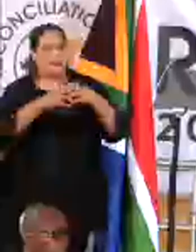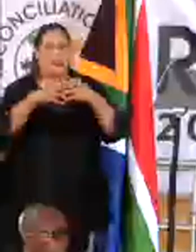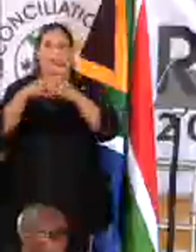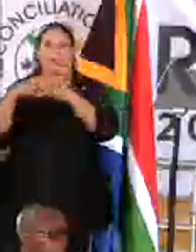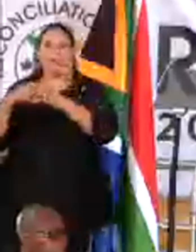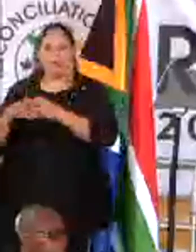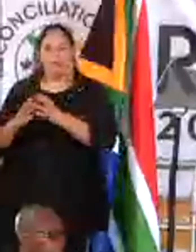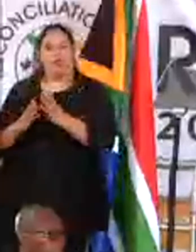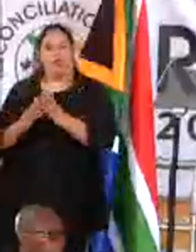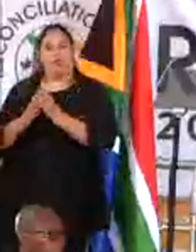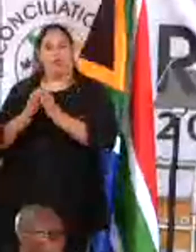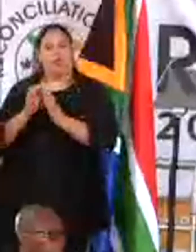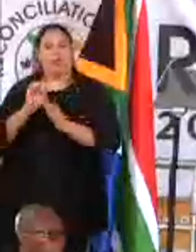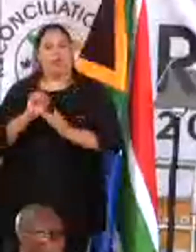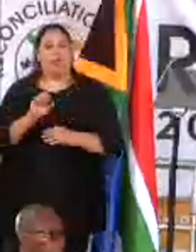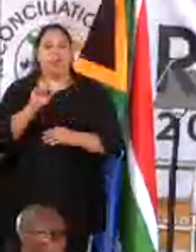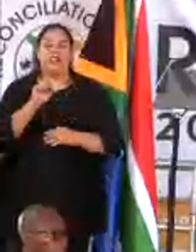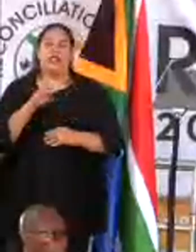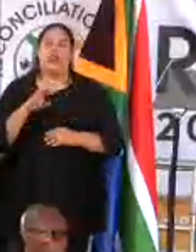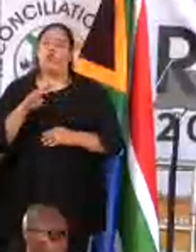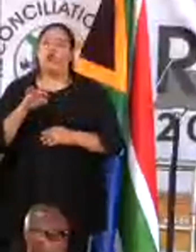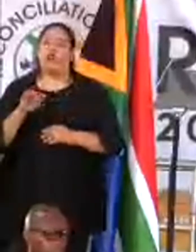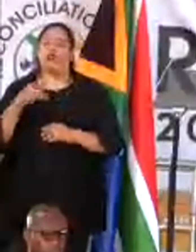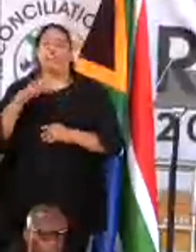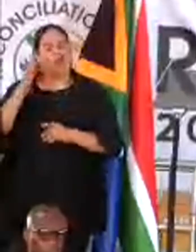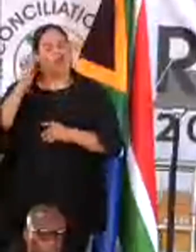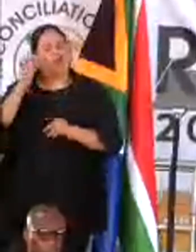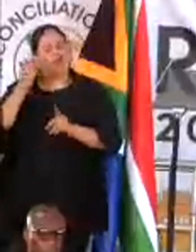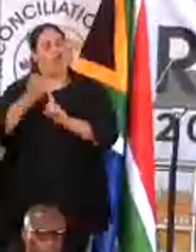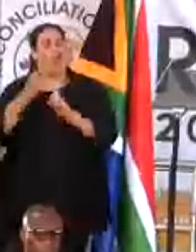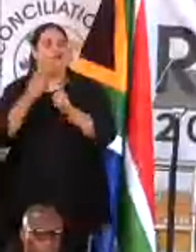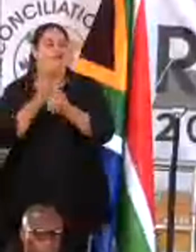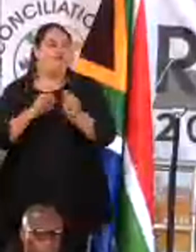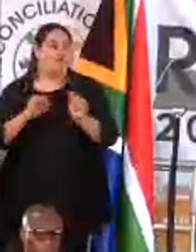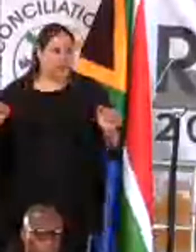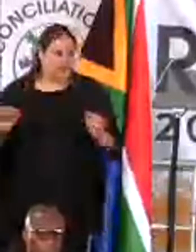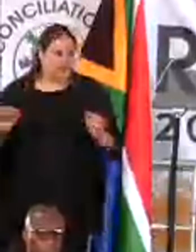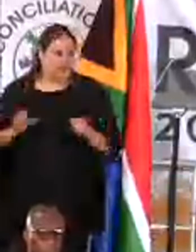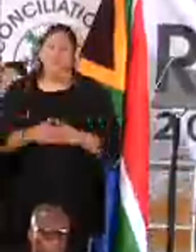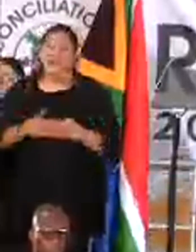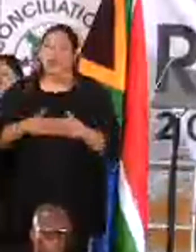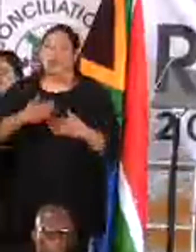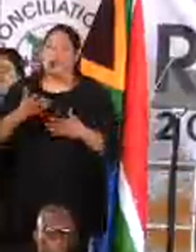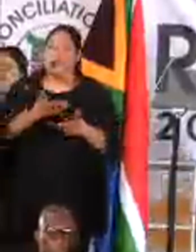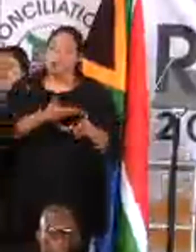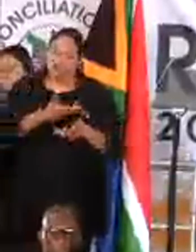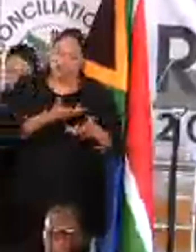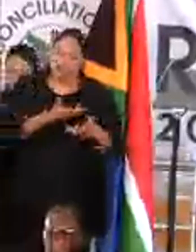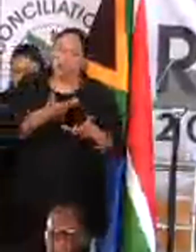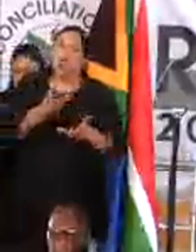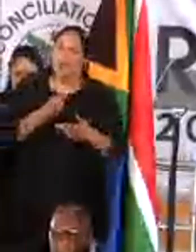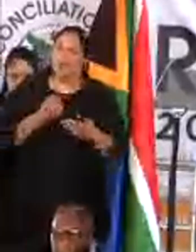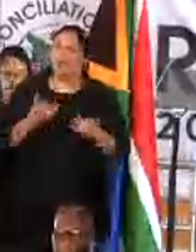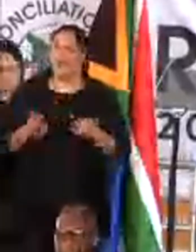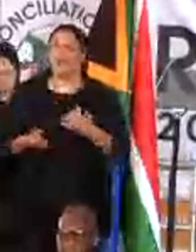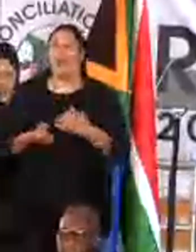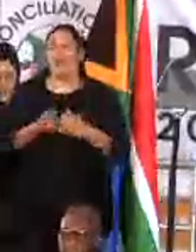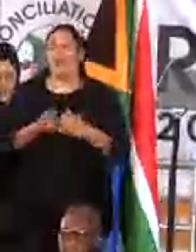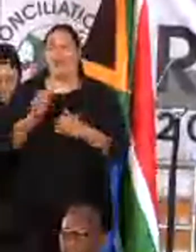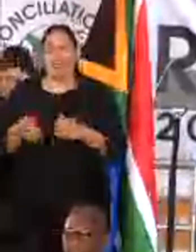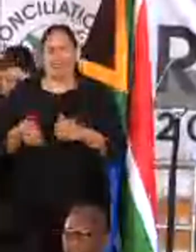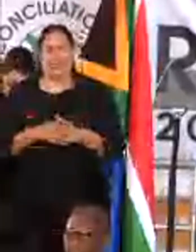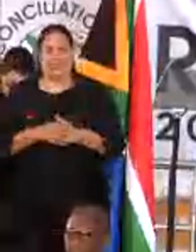established by the stalwarts of our struggle for freedom. Further consultation is currently